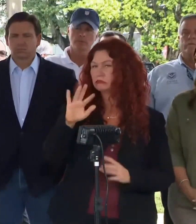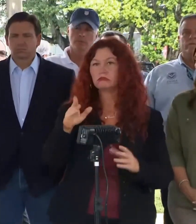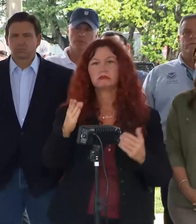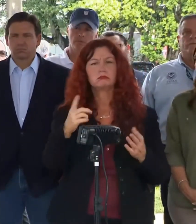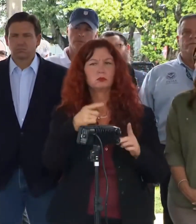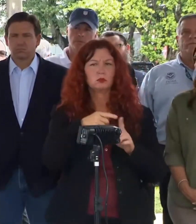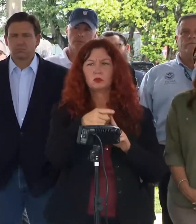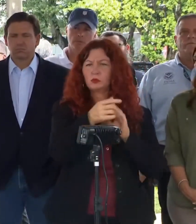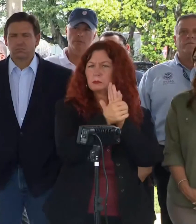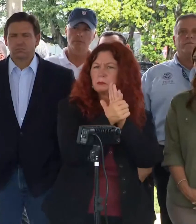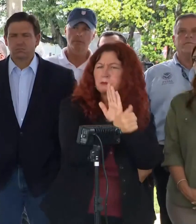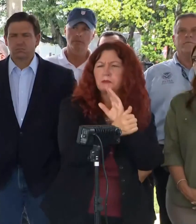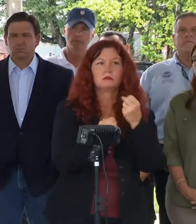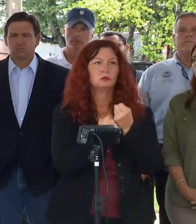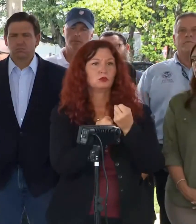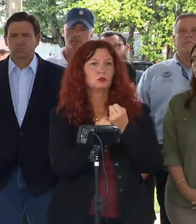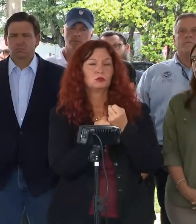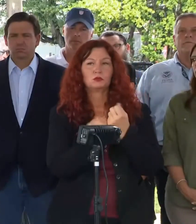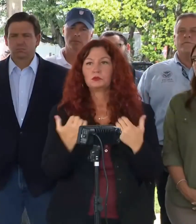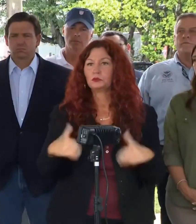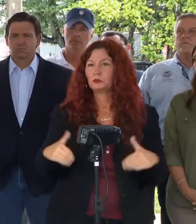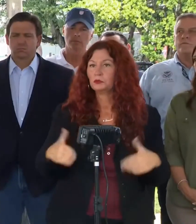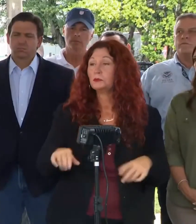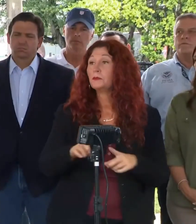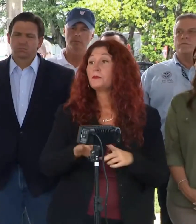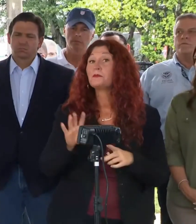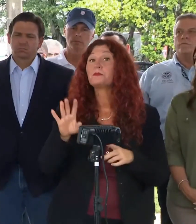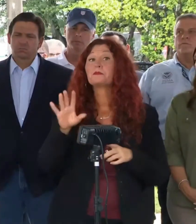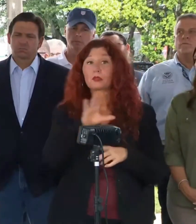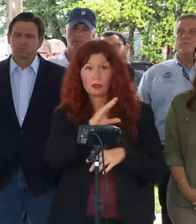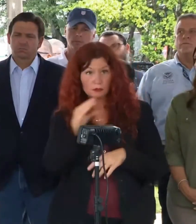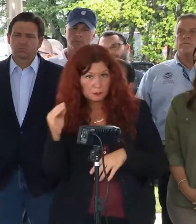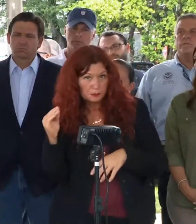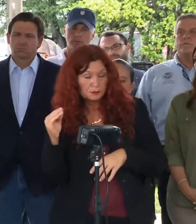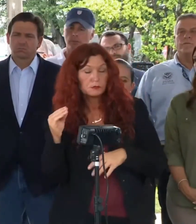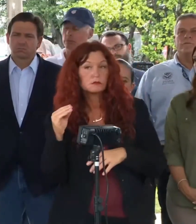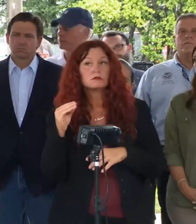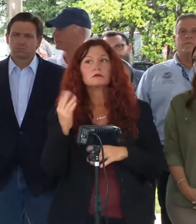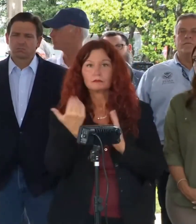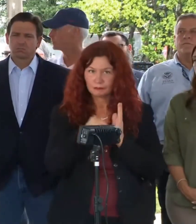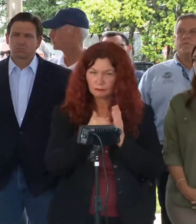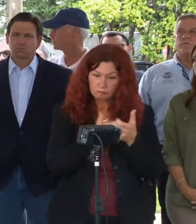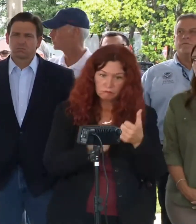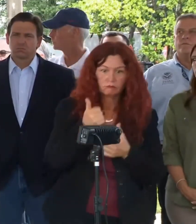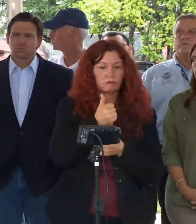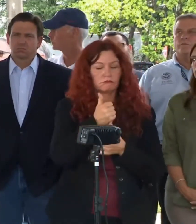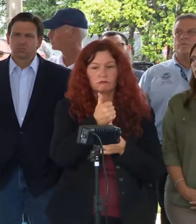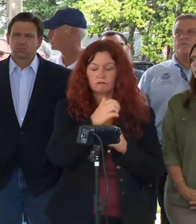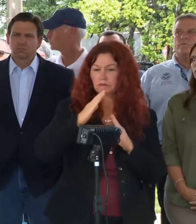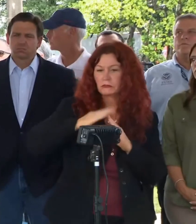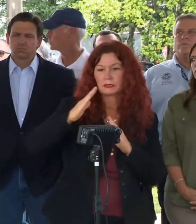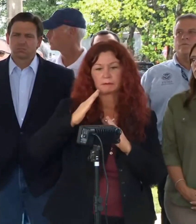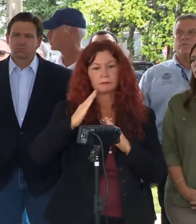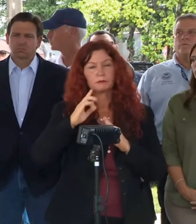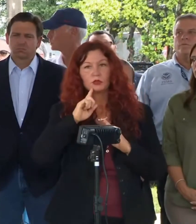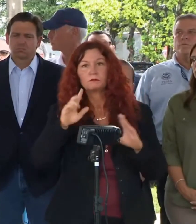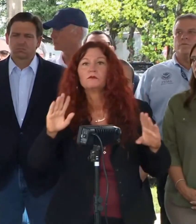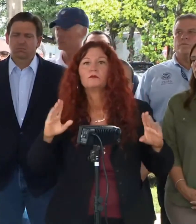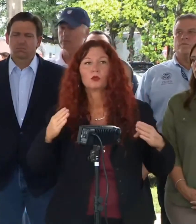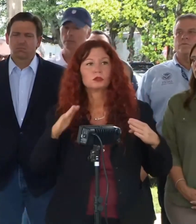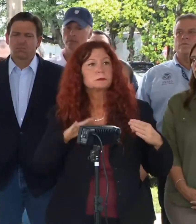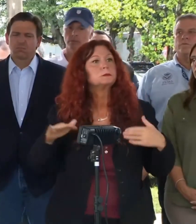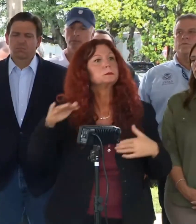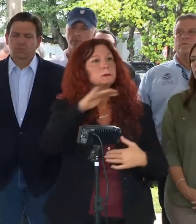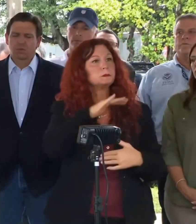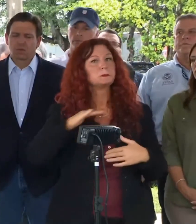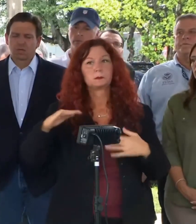and highly skilled support. In addition, while our main priority is really focusing on the entire community,